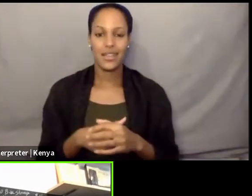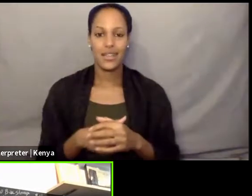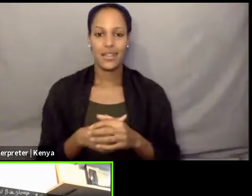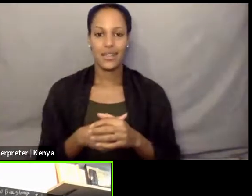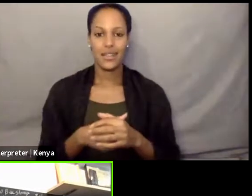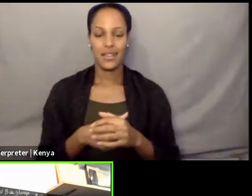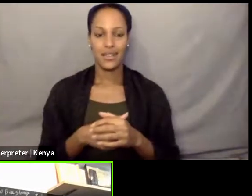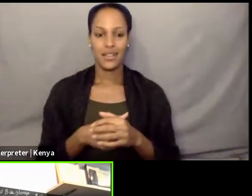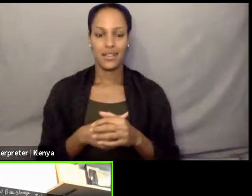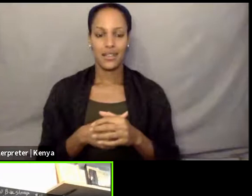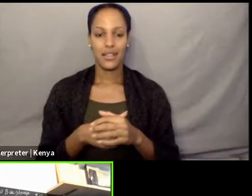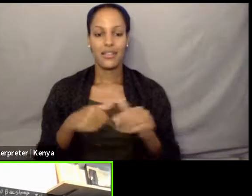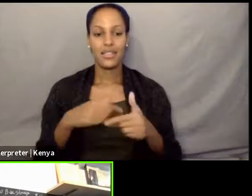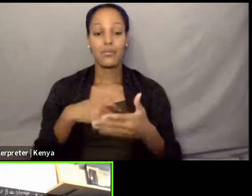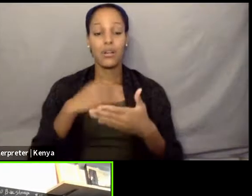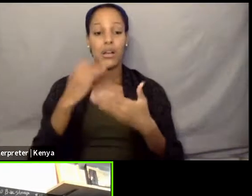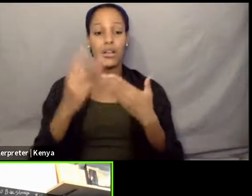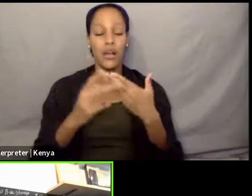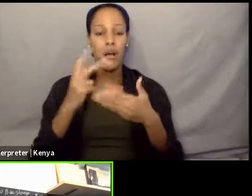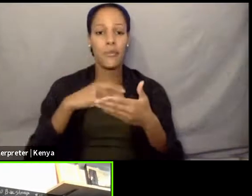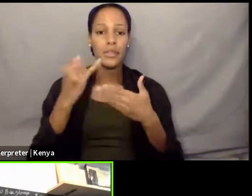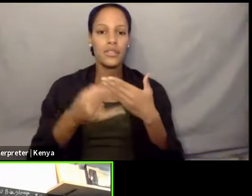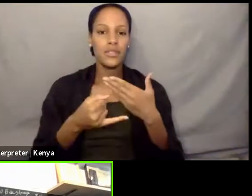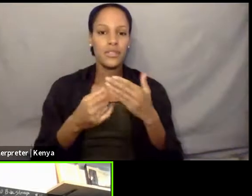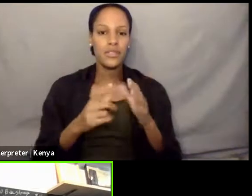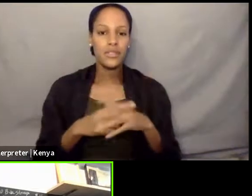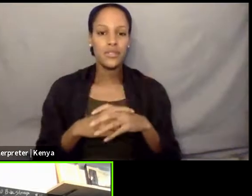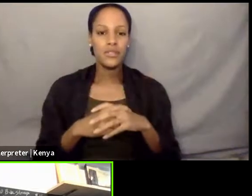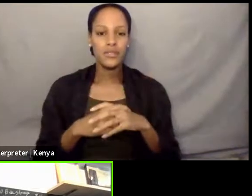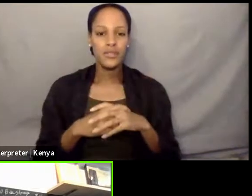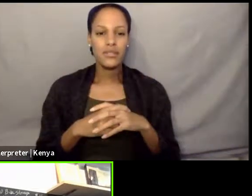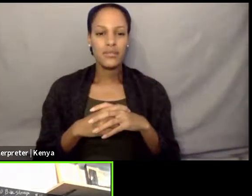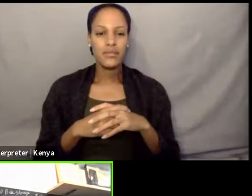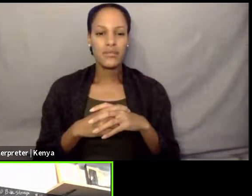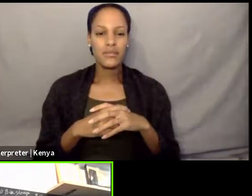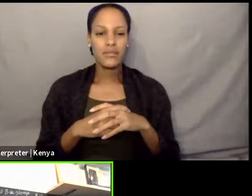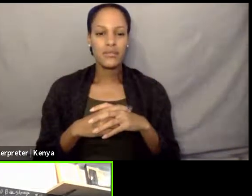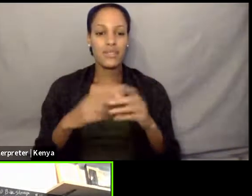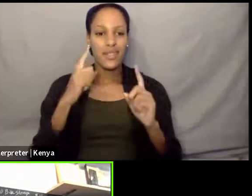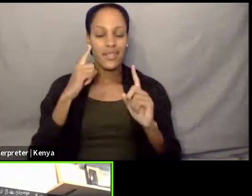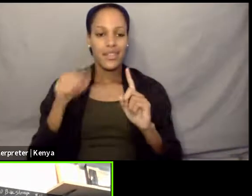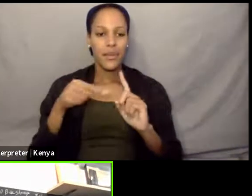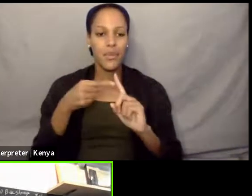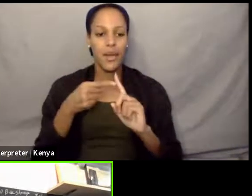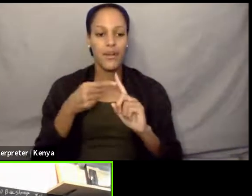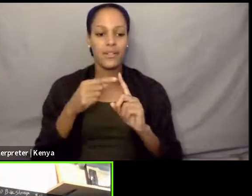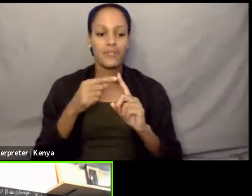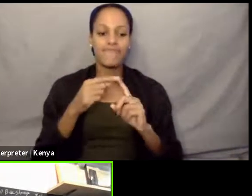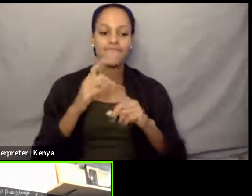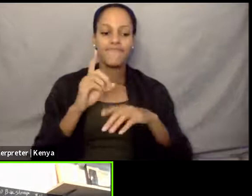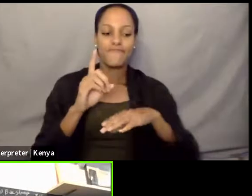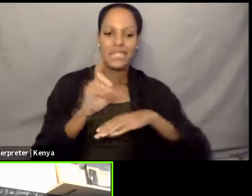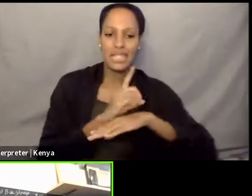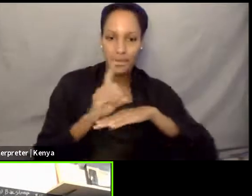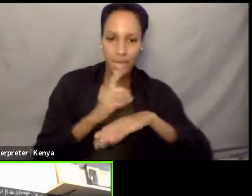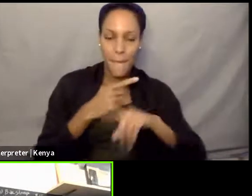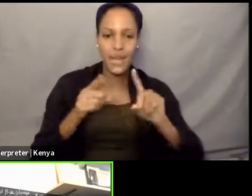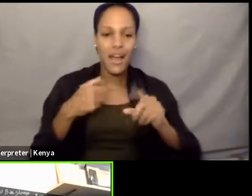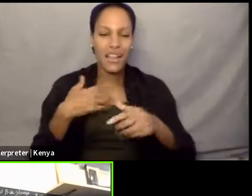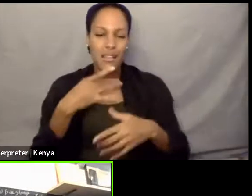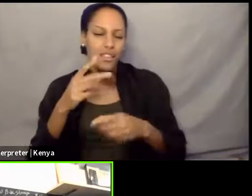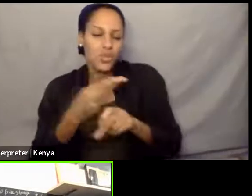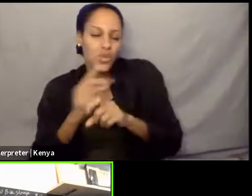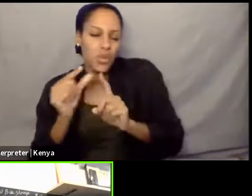this project as a, sometimes it's, I think of discipline, but I like the word practice. And again, I've said this a few times